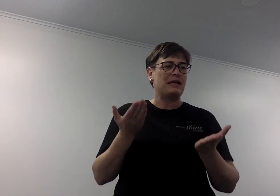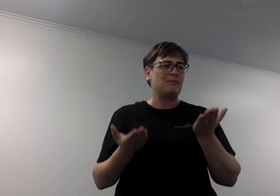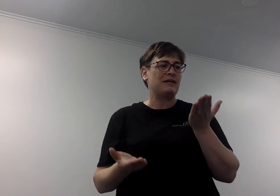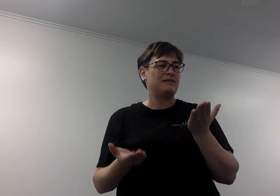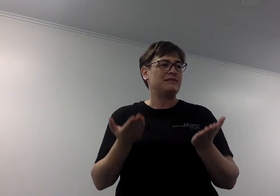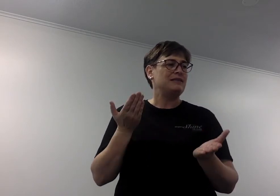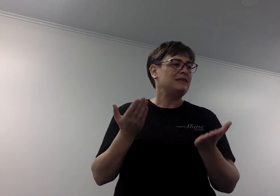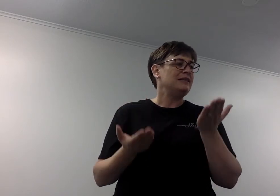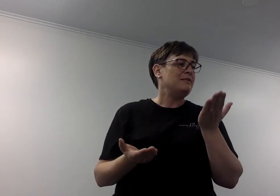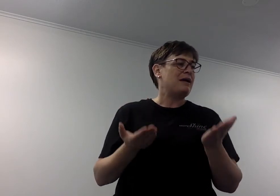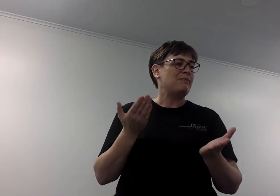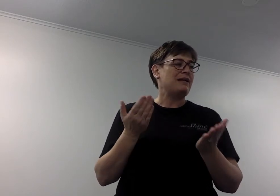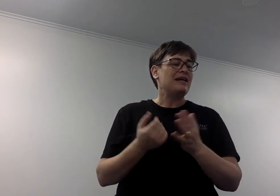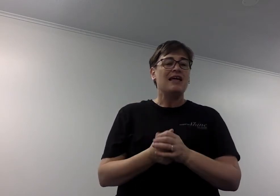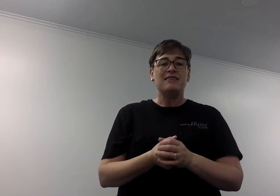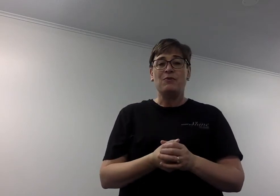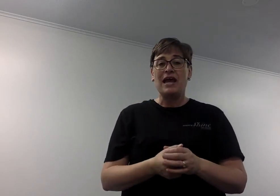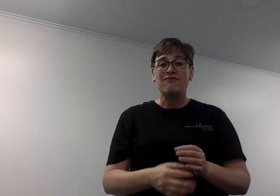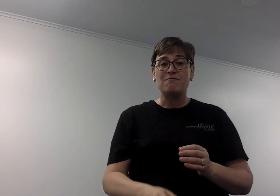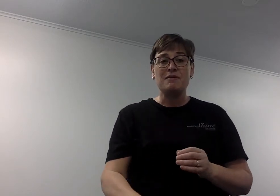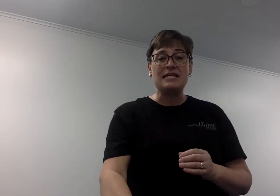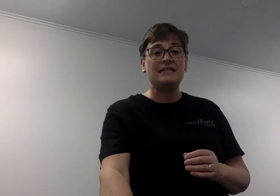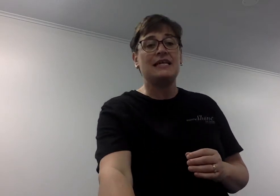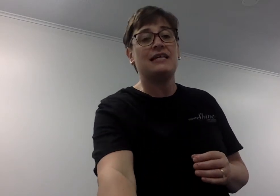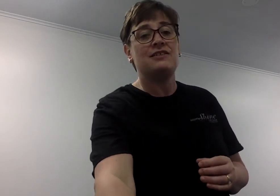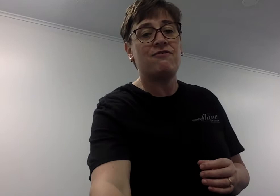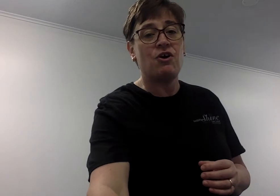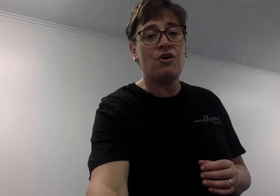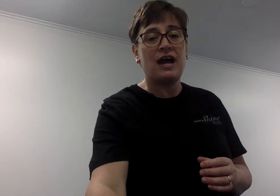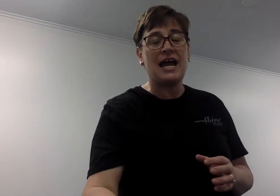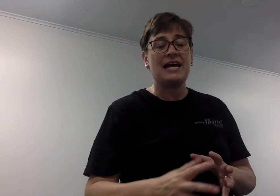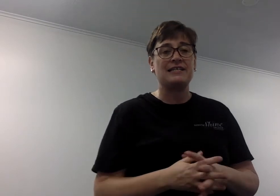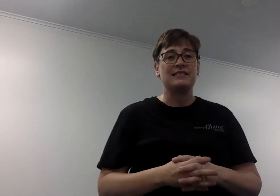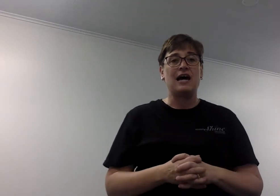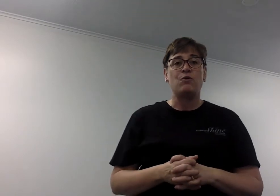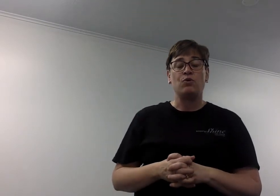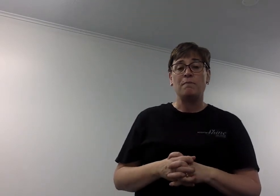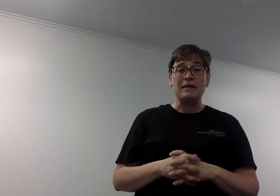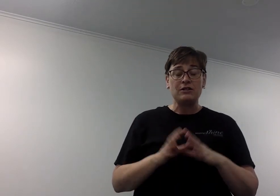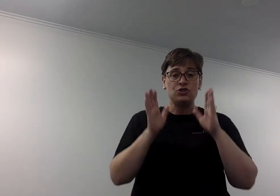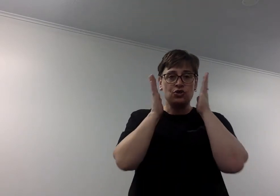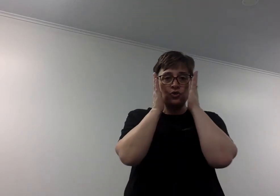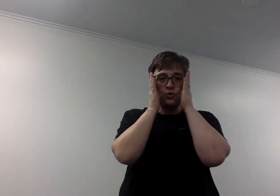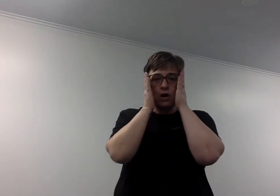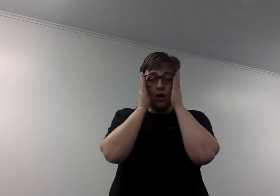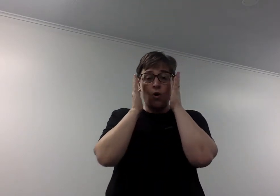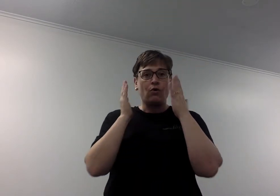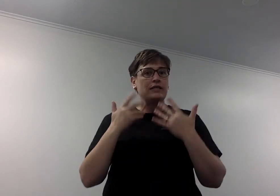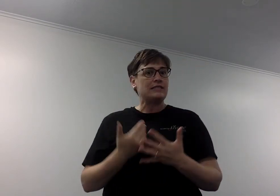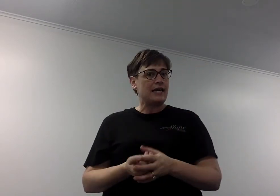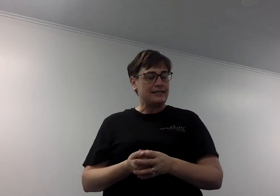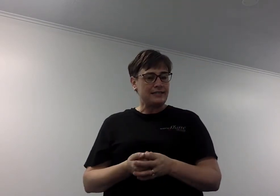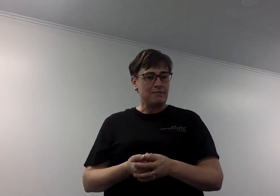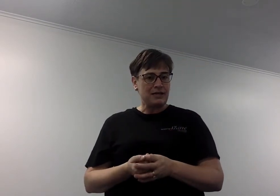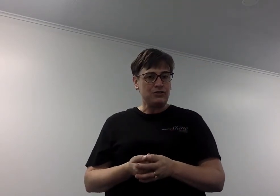Maybe. Then we have meet as far as I will meet you, or it's nice to meet